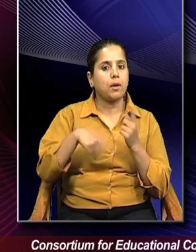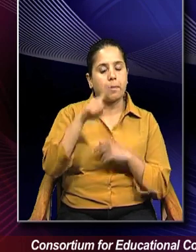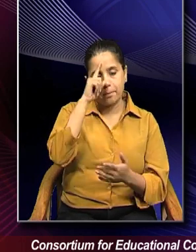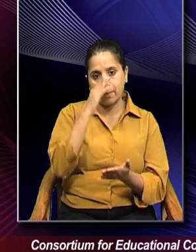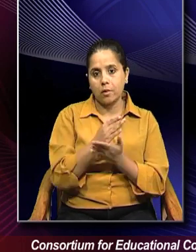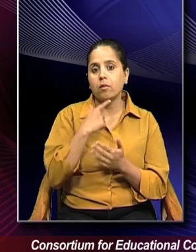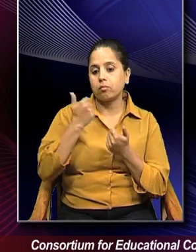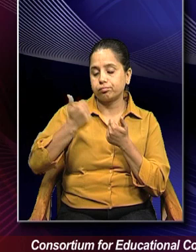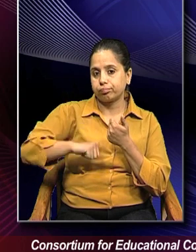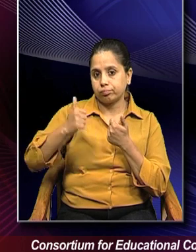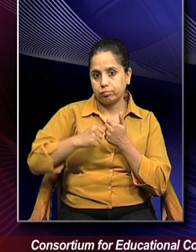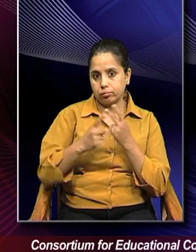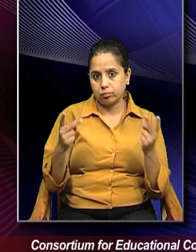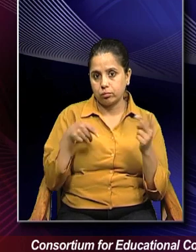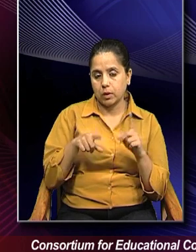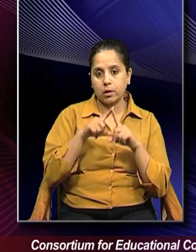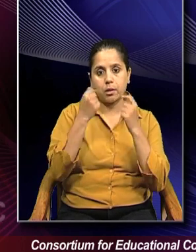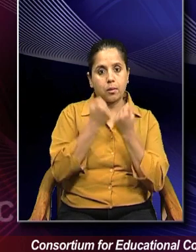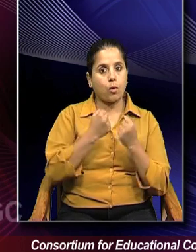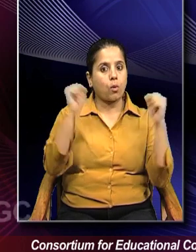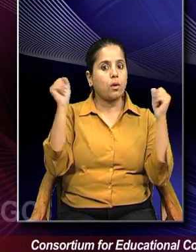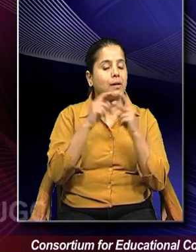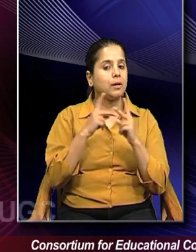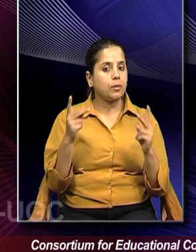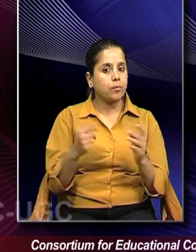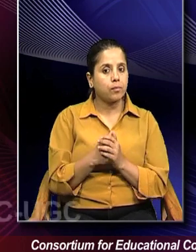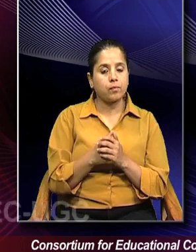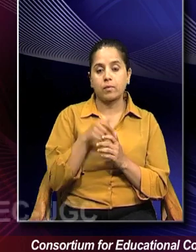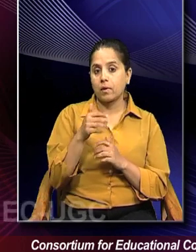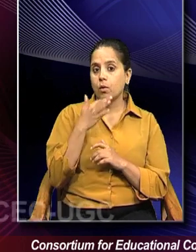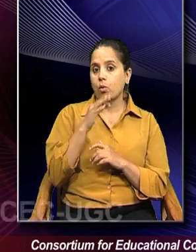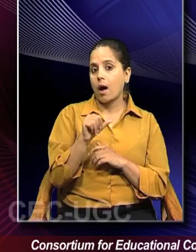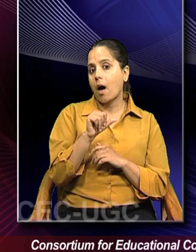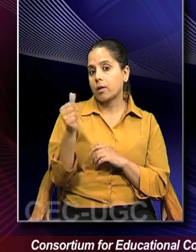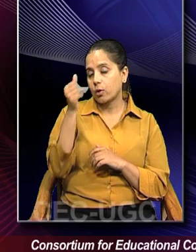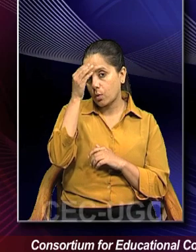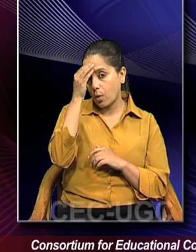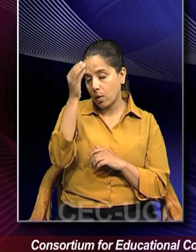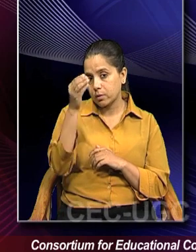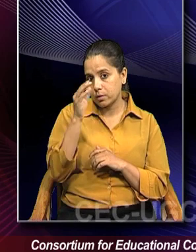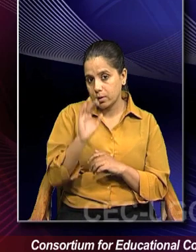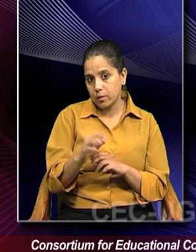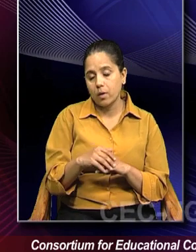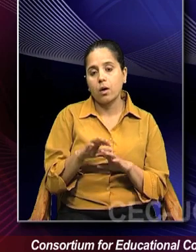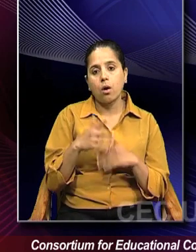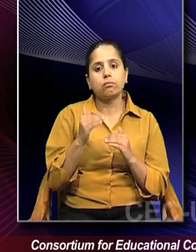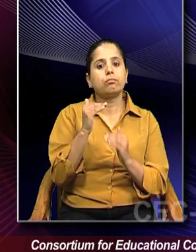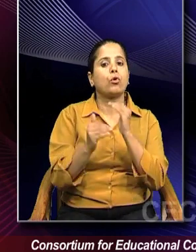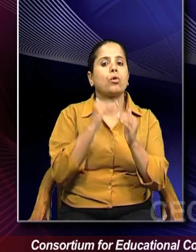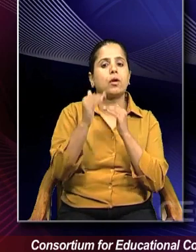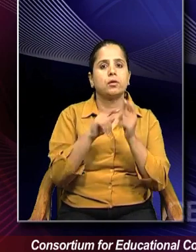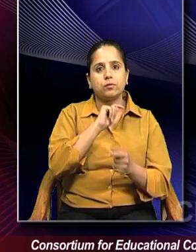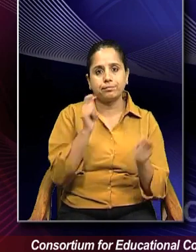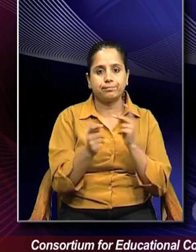believes that democracy and such other concepts or progressive